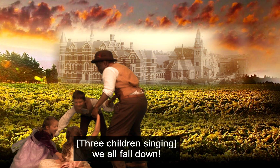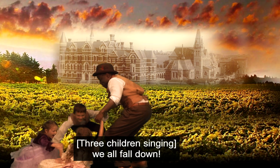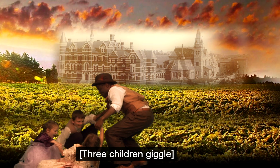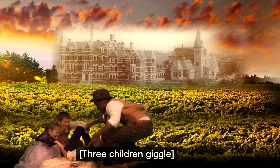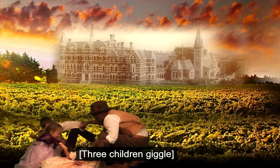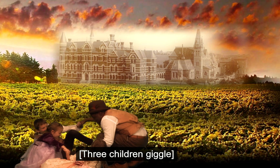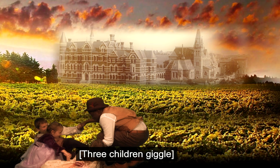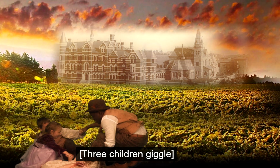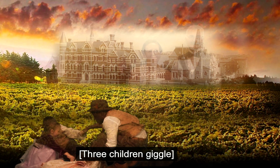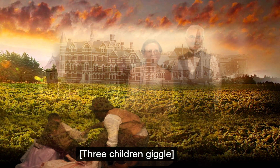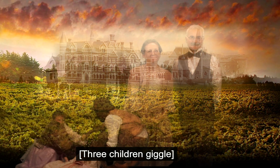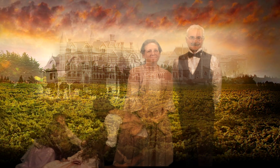down.